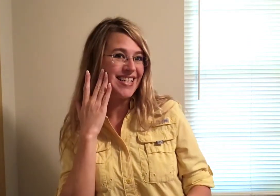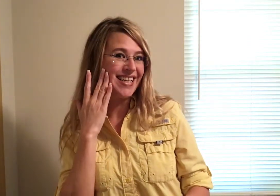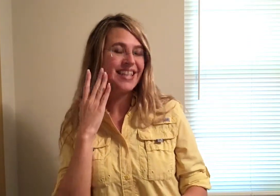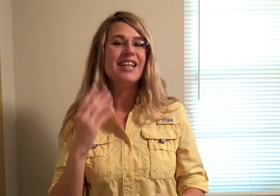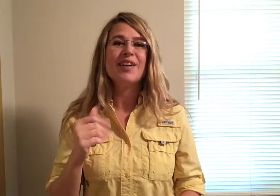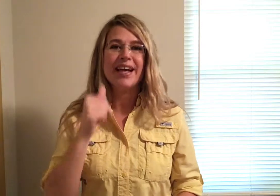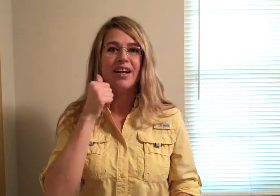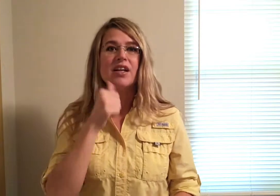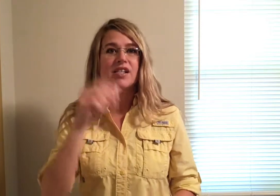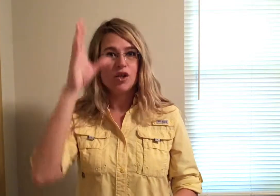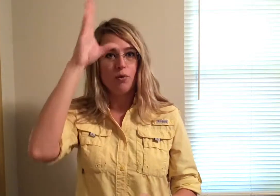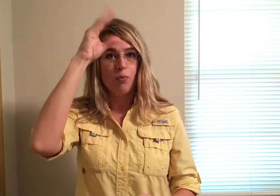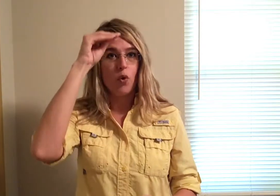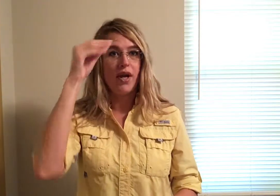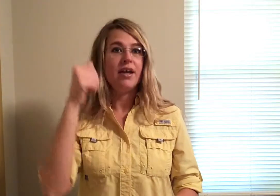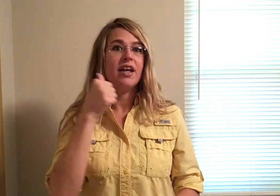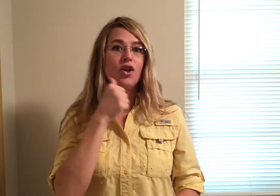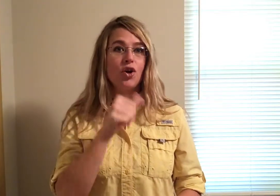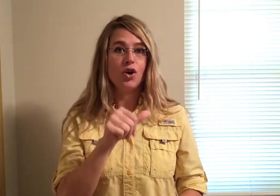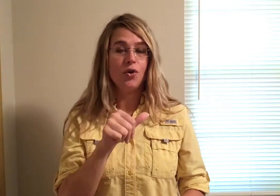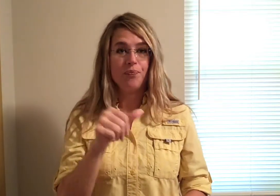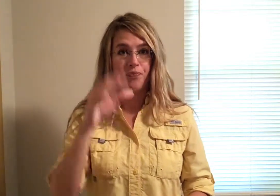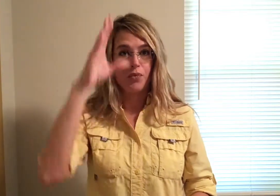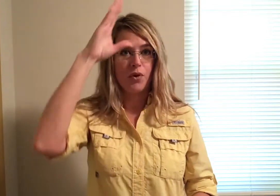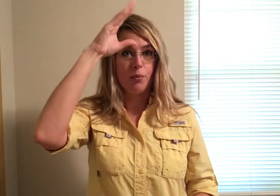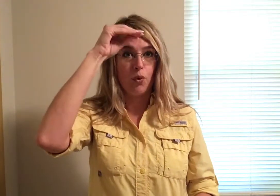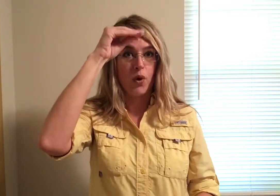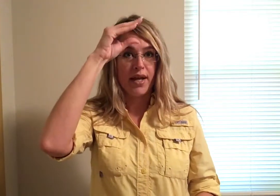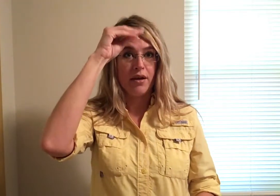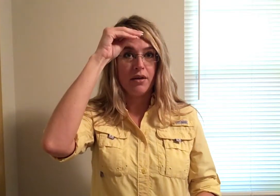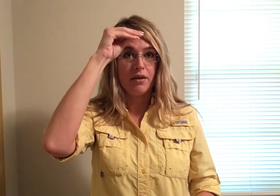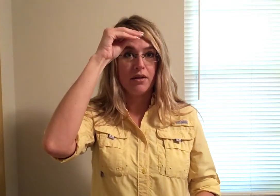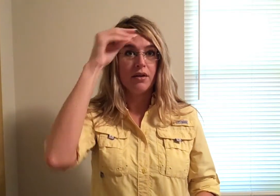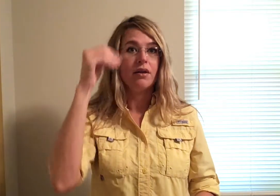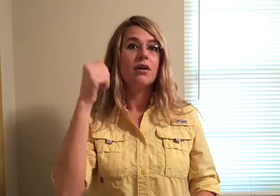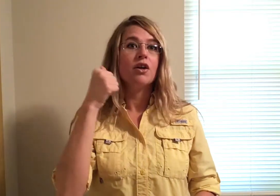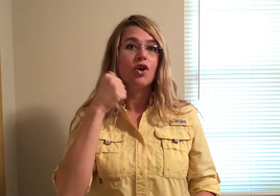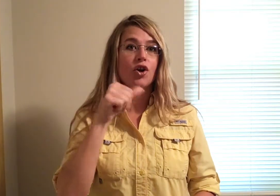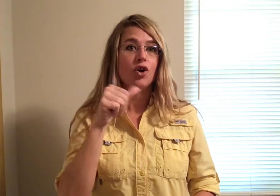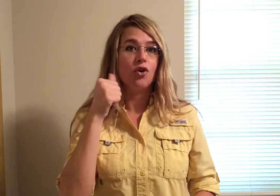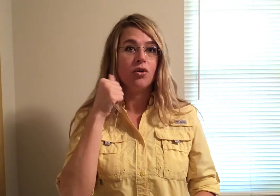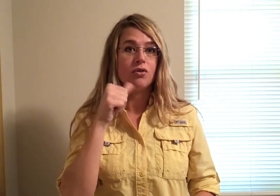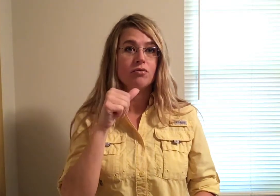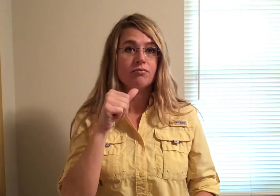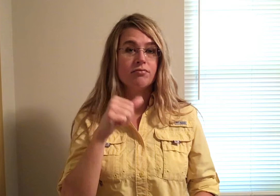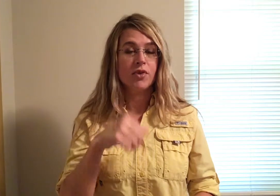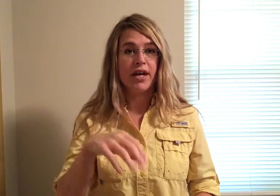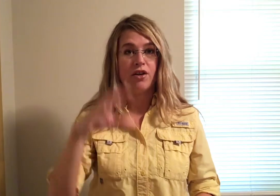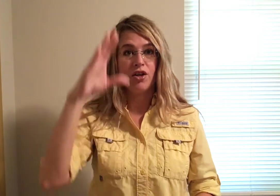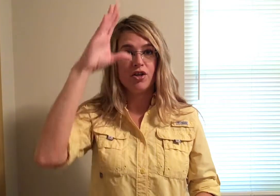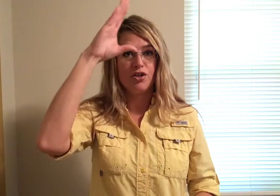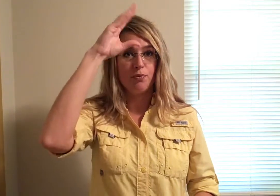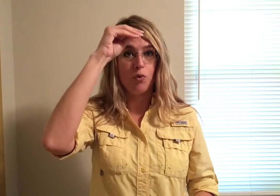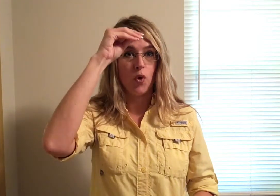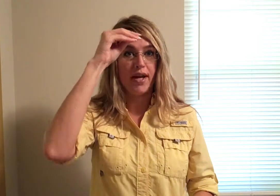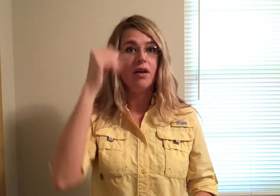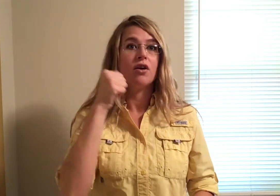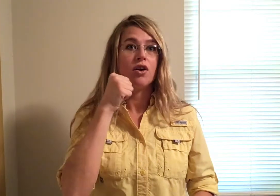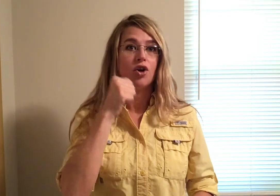lipstick. Okay, so boy and girl. Boy, girl. Okay, you can just do boy,